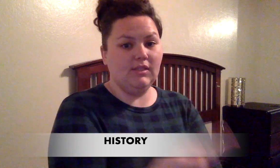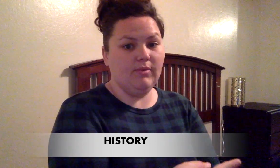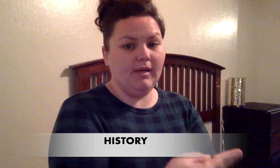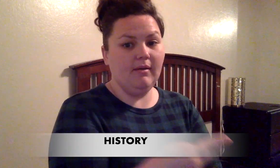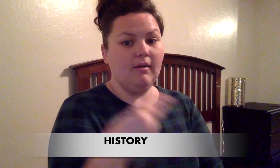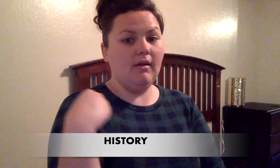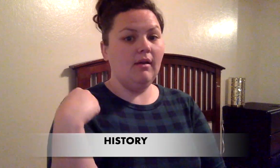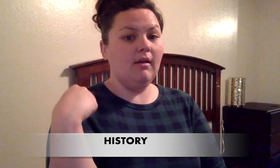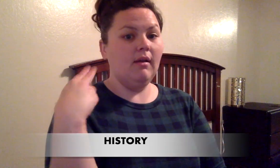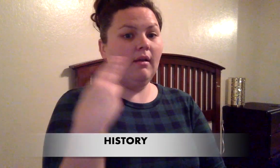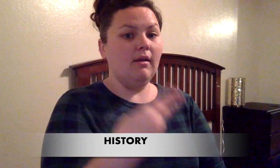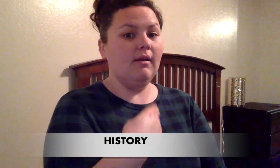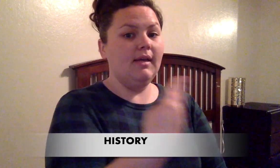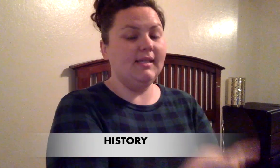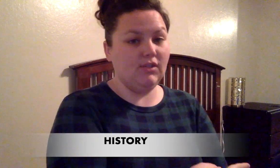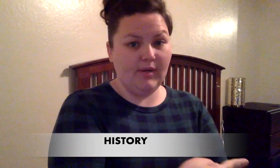history, history.